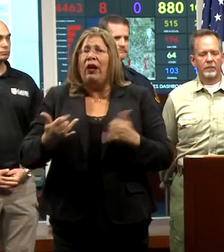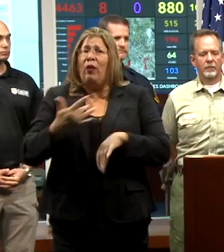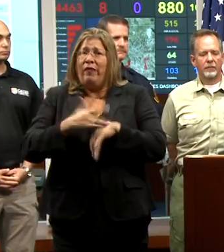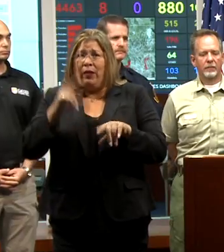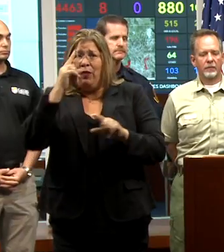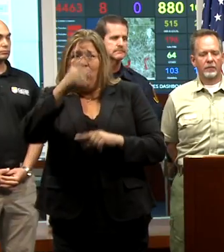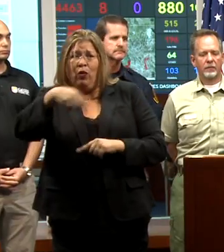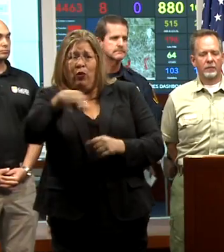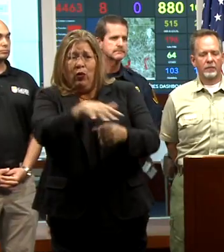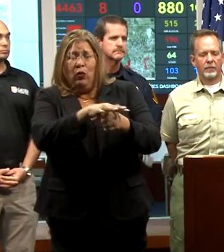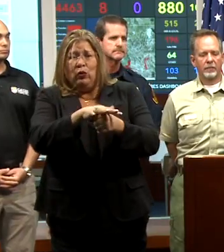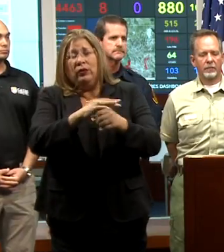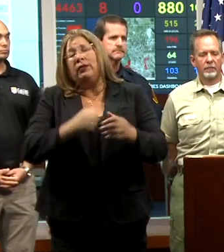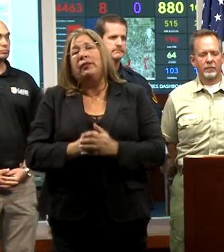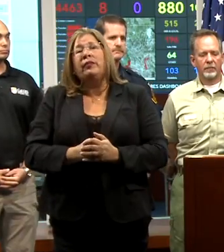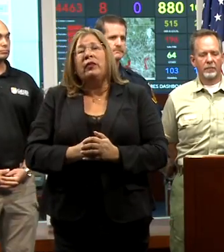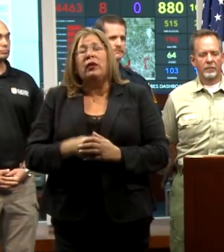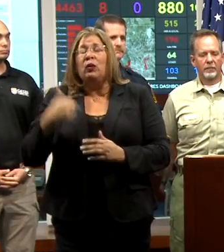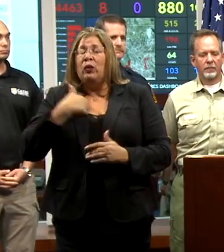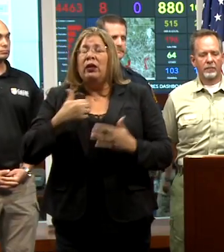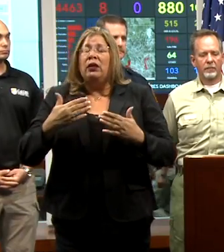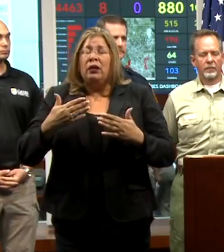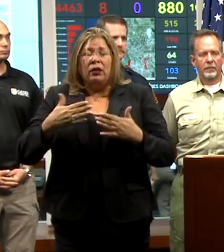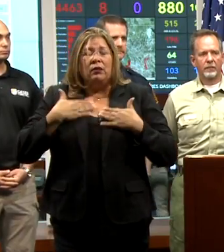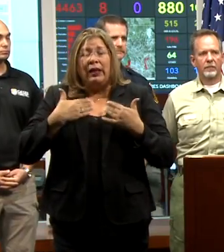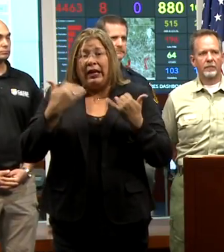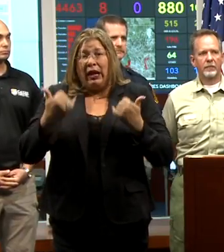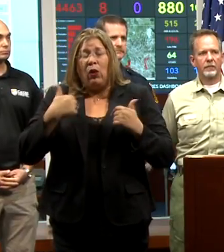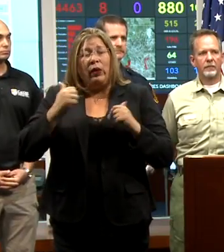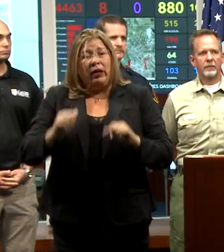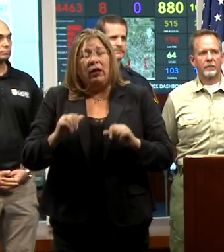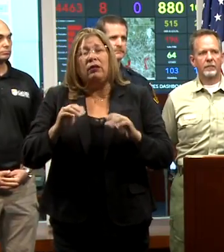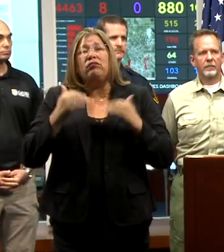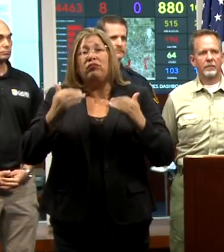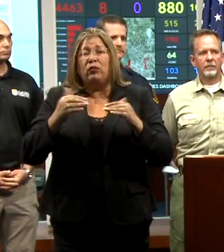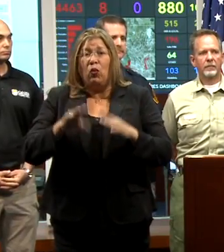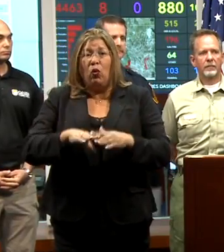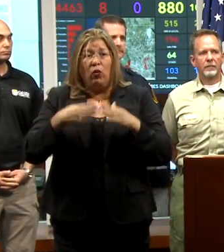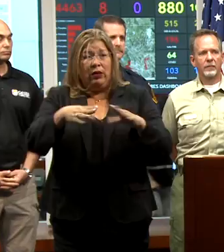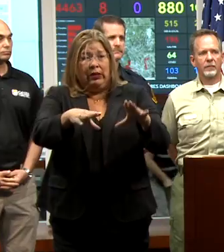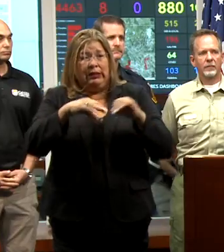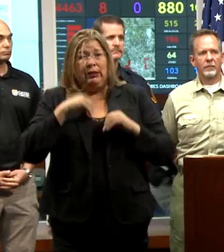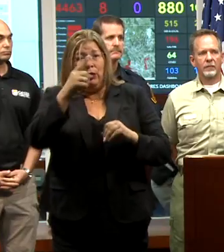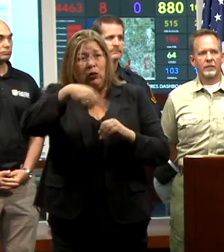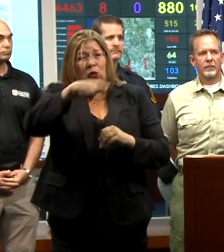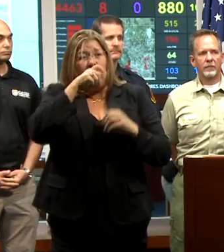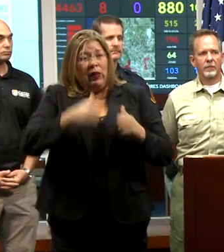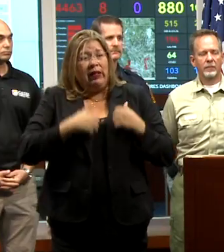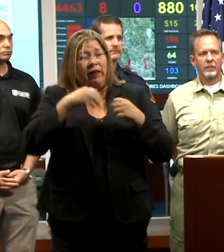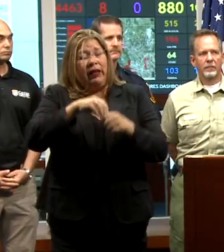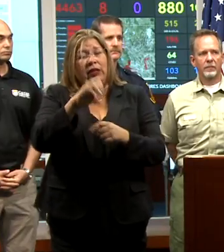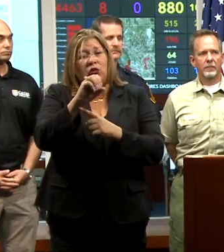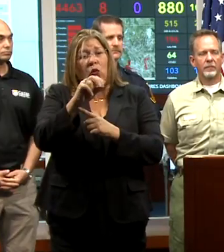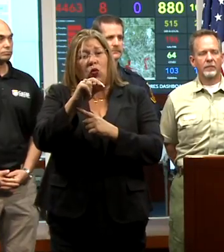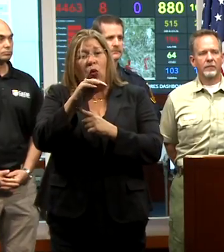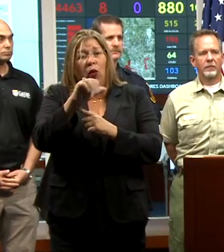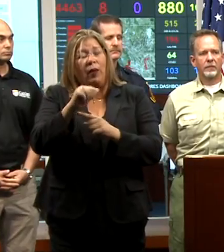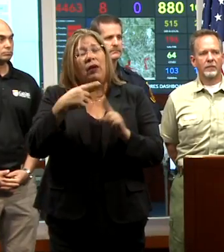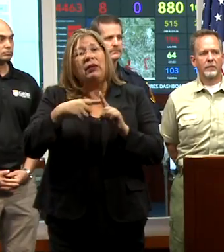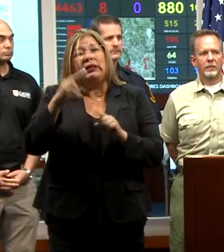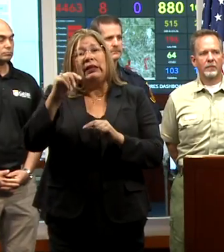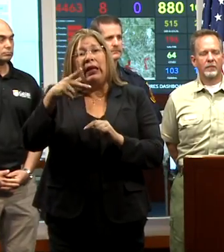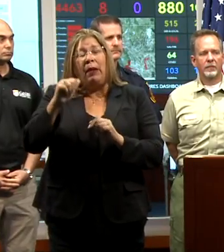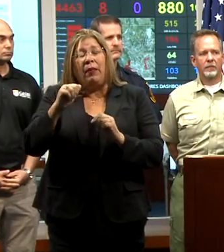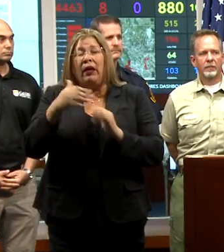We are pleased that we can now receive registration from residents of Sonoma and Napa counties as we have the